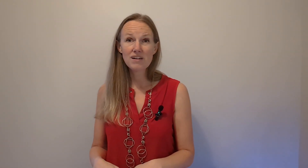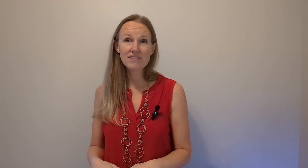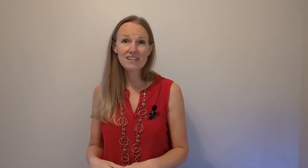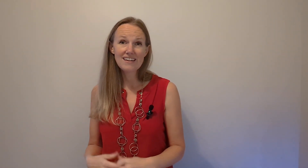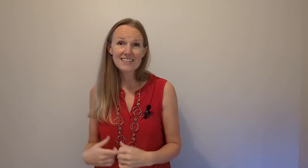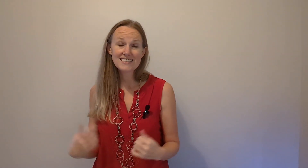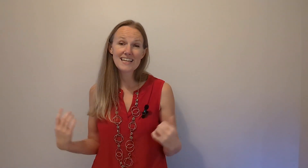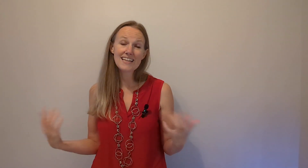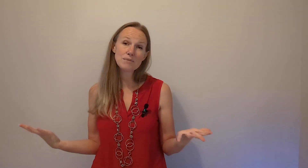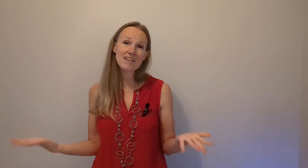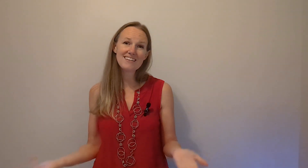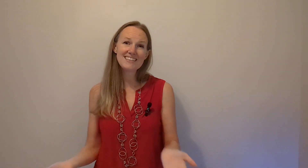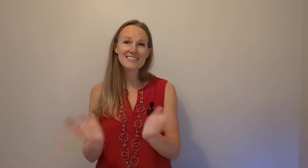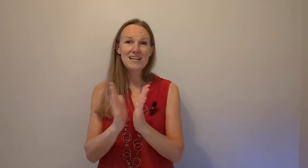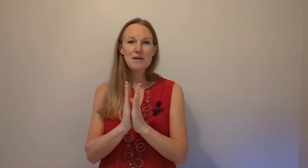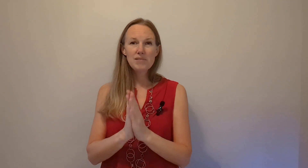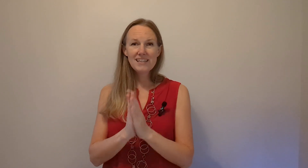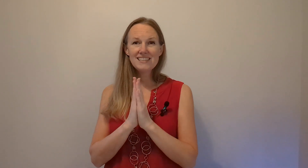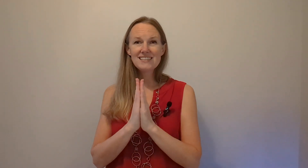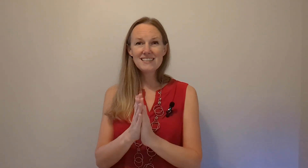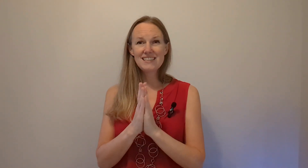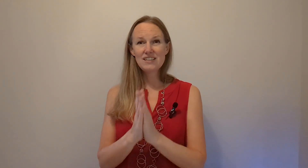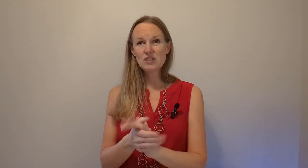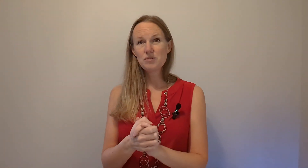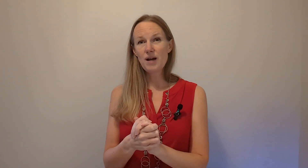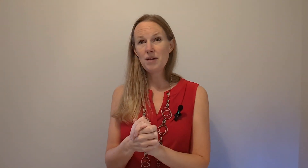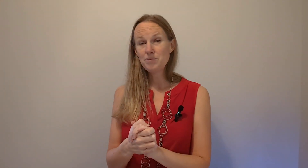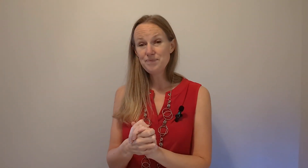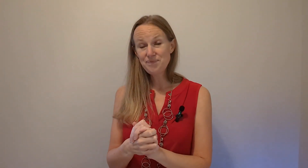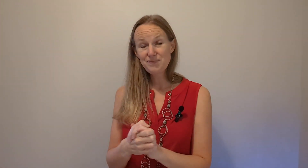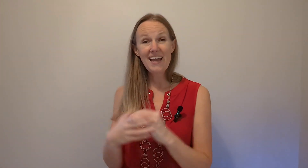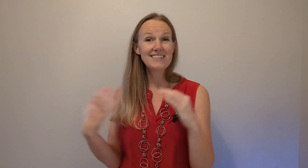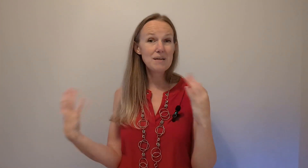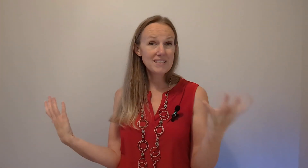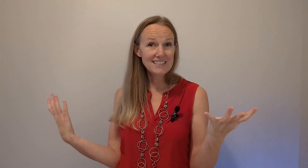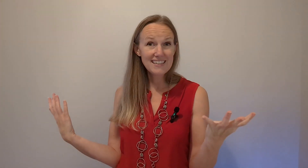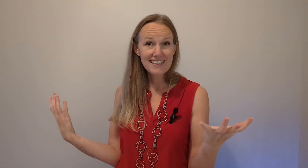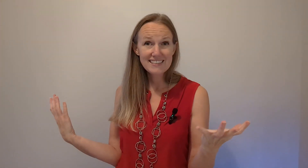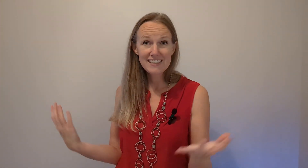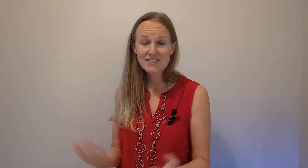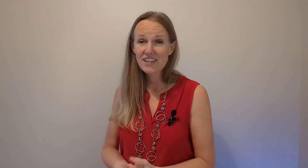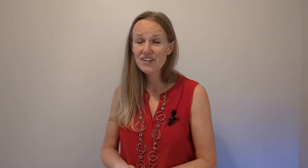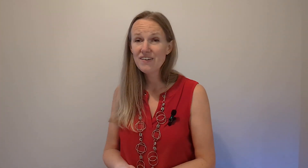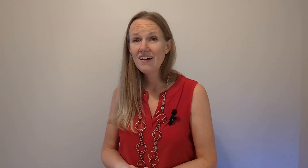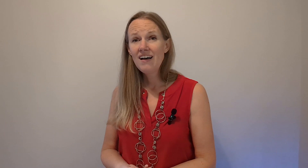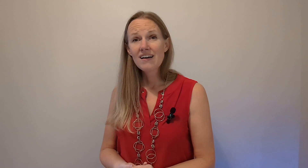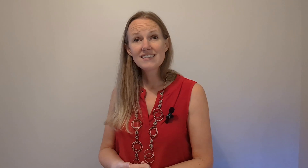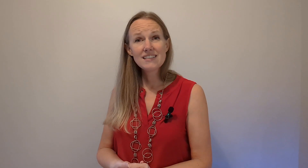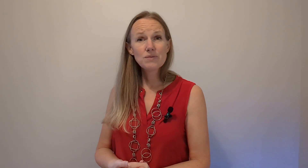print out the lyrics. And last but not least, please consider subscribing. Hey, as I mentioned in yesterday's video, guys, this one